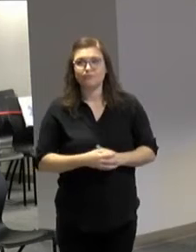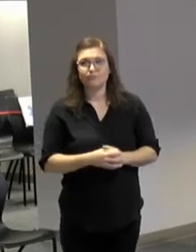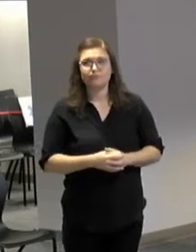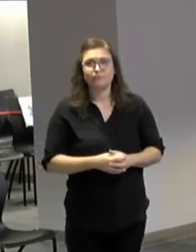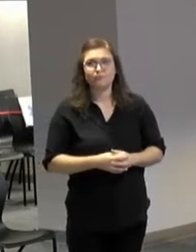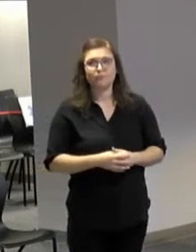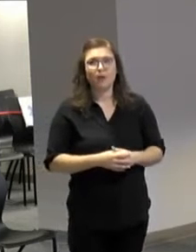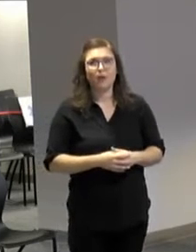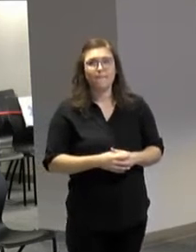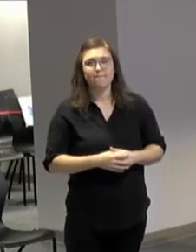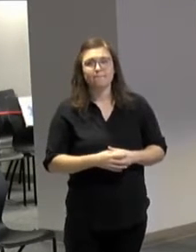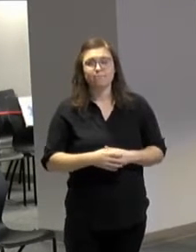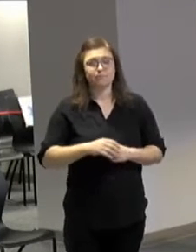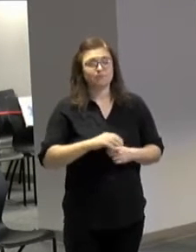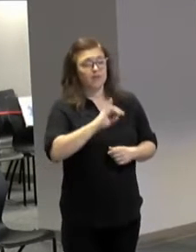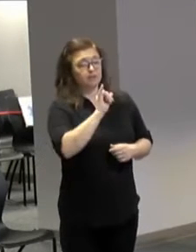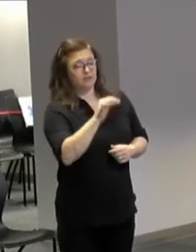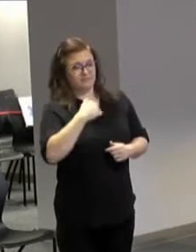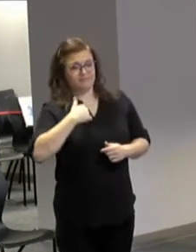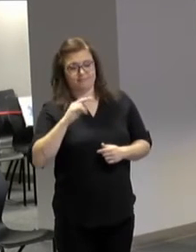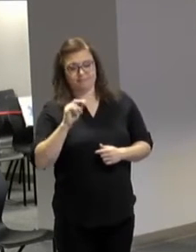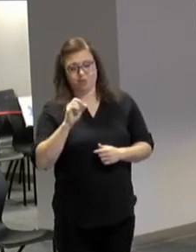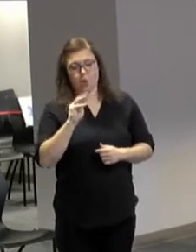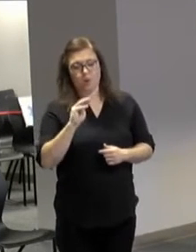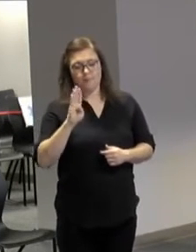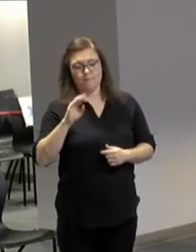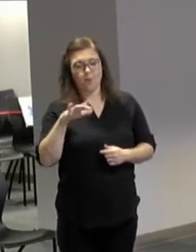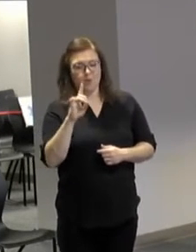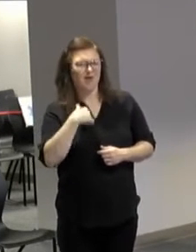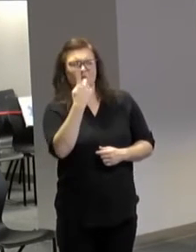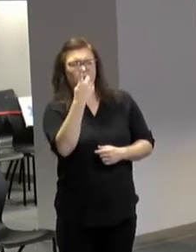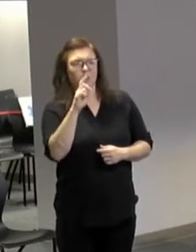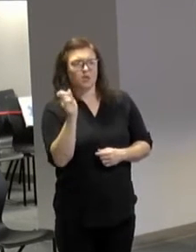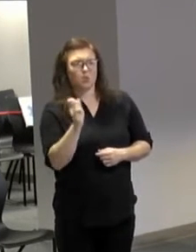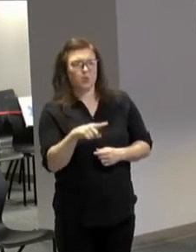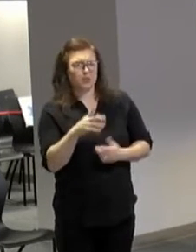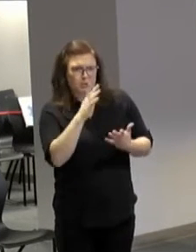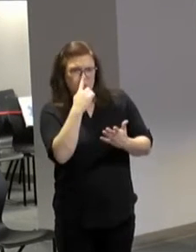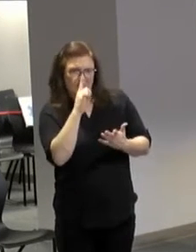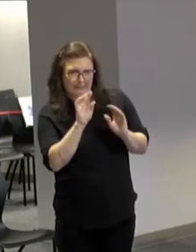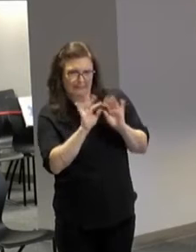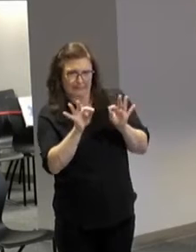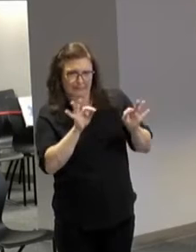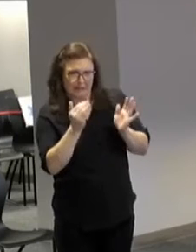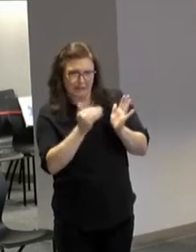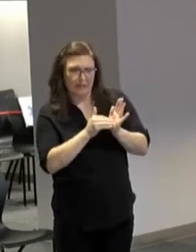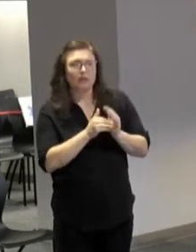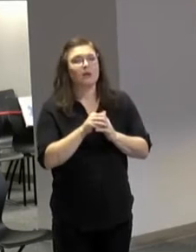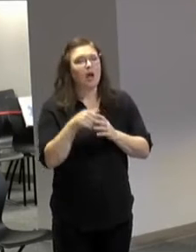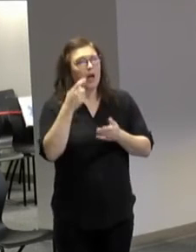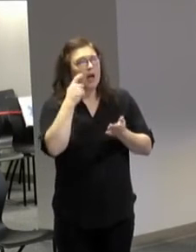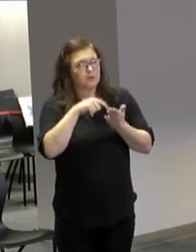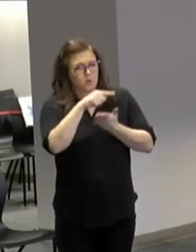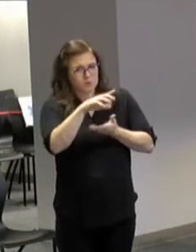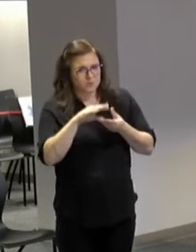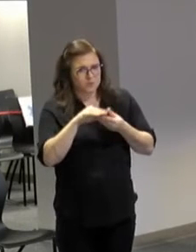Jeff, it's Norm Boyd. I have one question here, a point might clarify. I see there is, you talked about a very